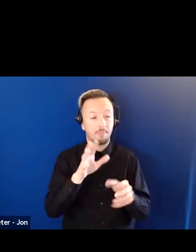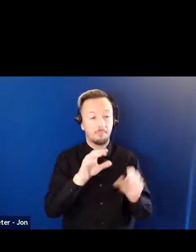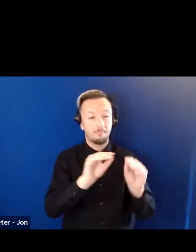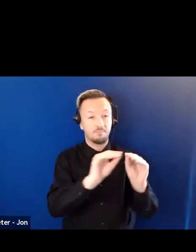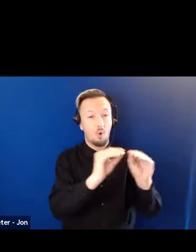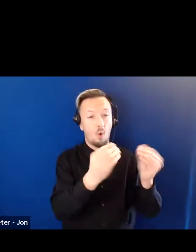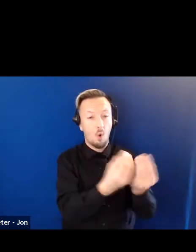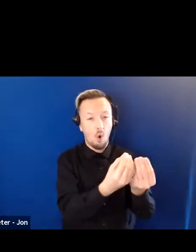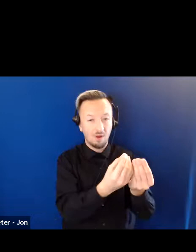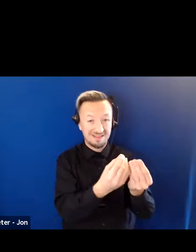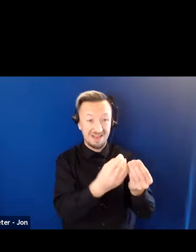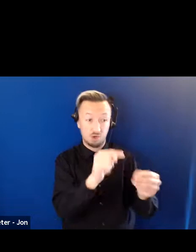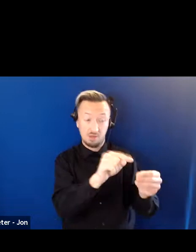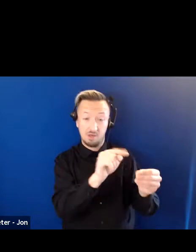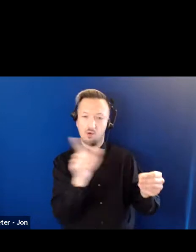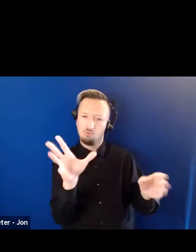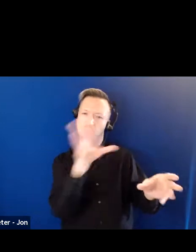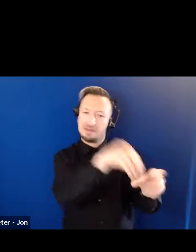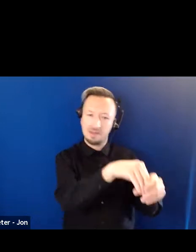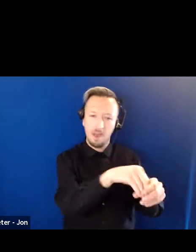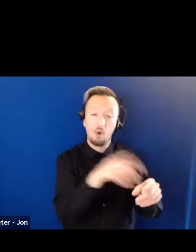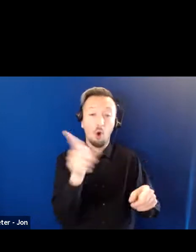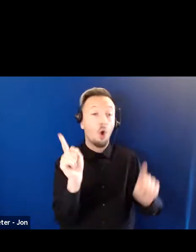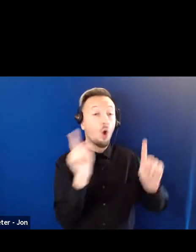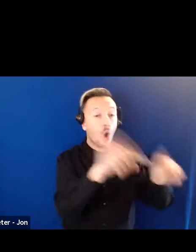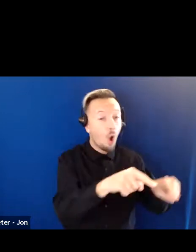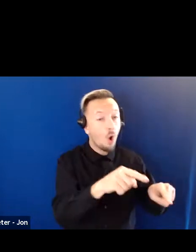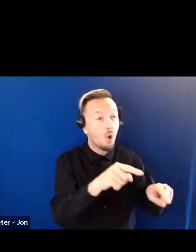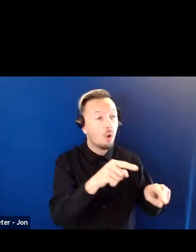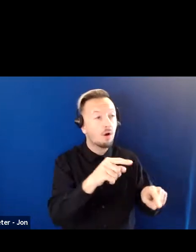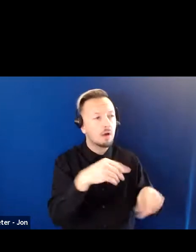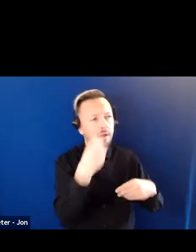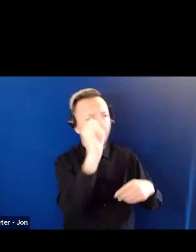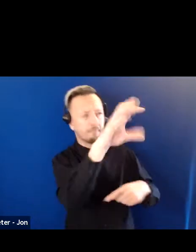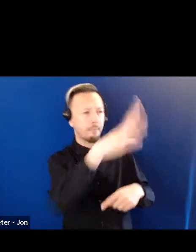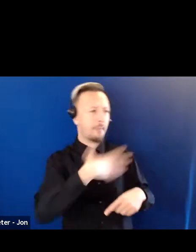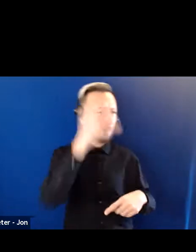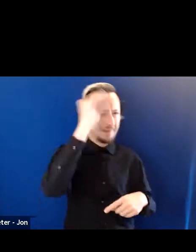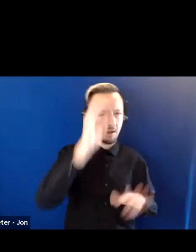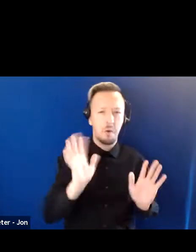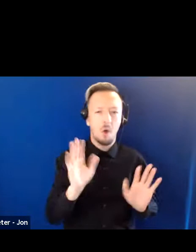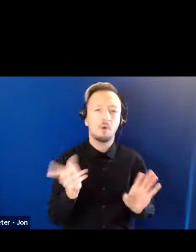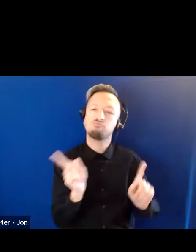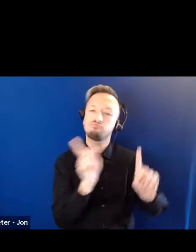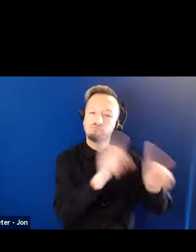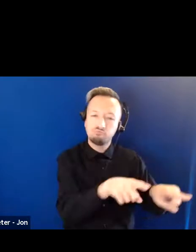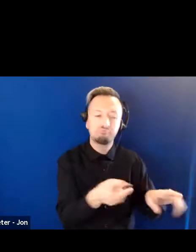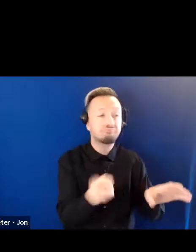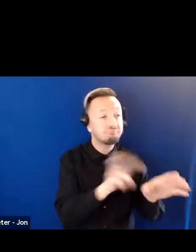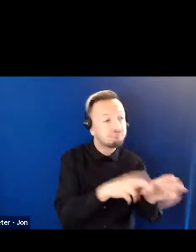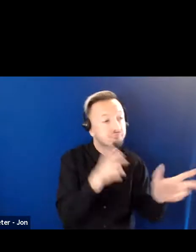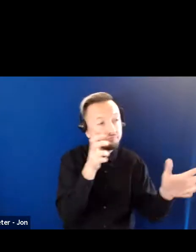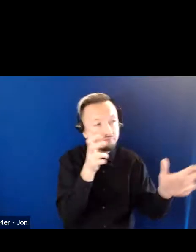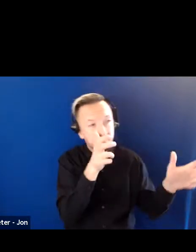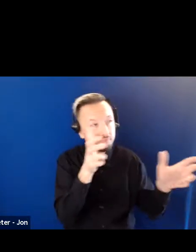any suggestions, but just to go and listen, saying that you want to be educated. I think a lot of organizations will be willing